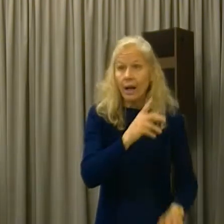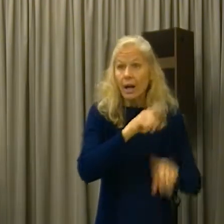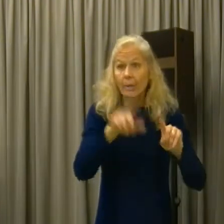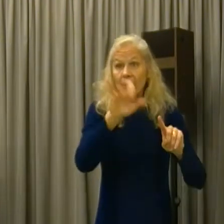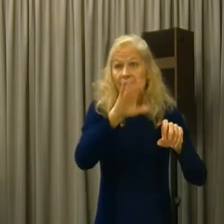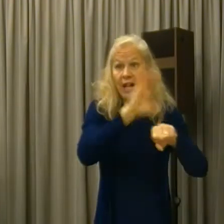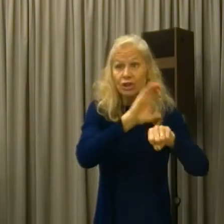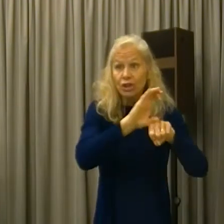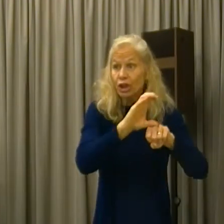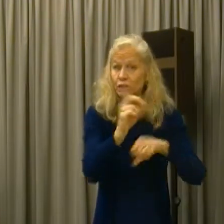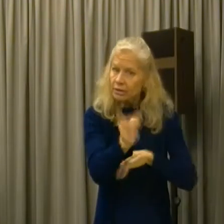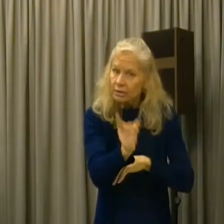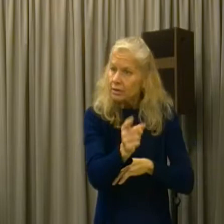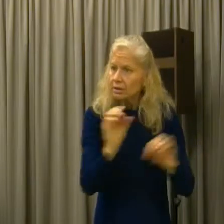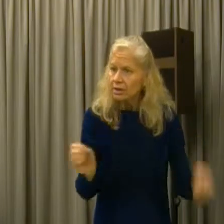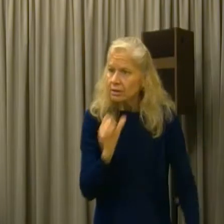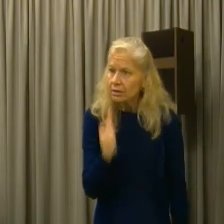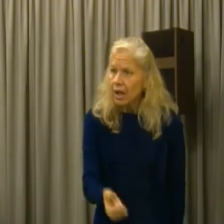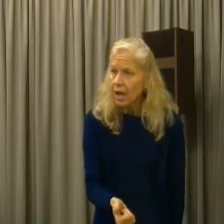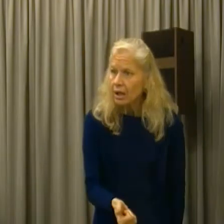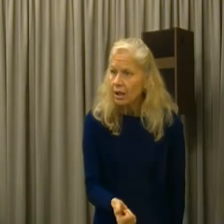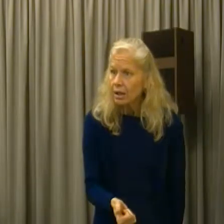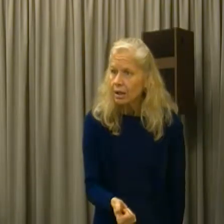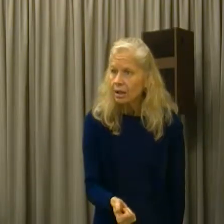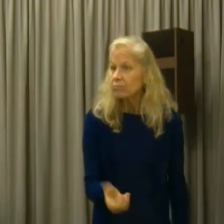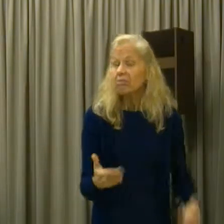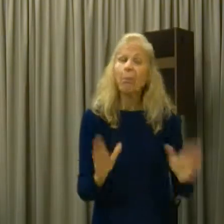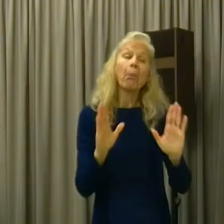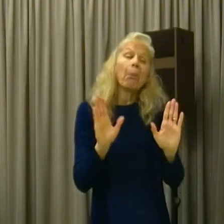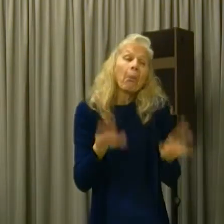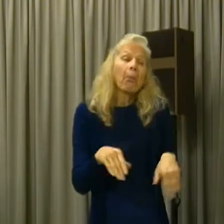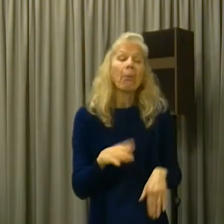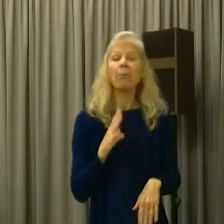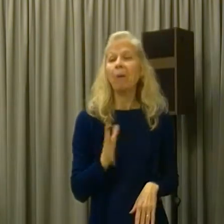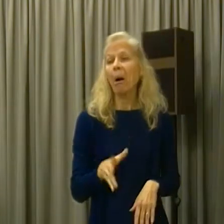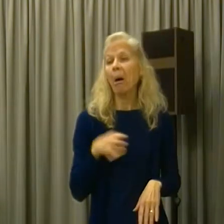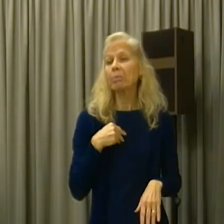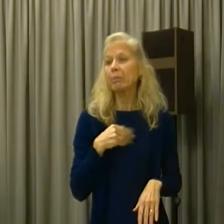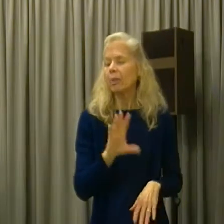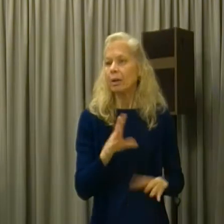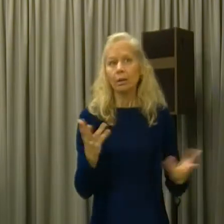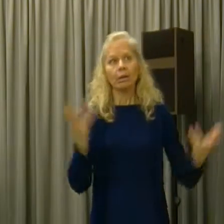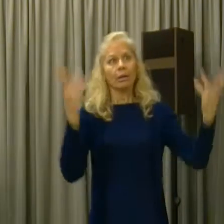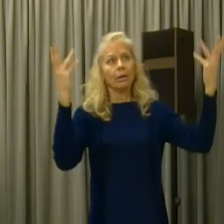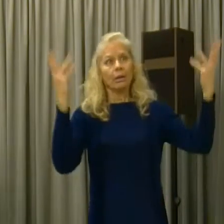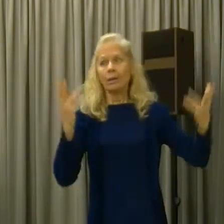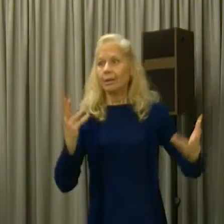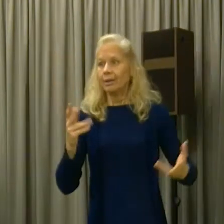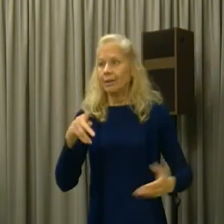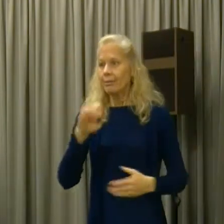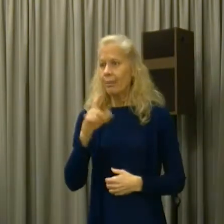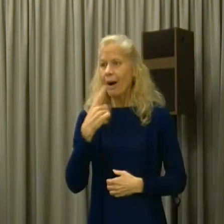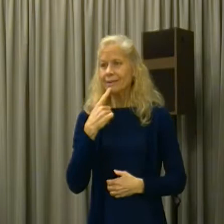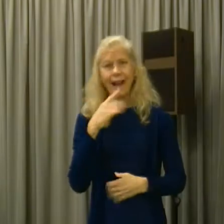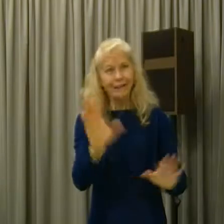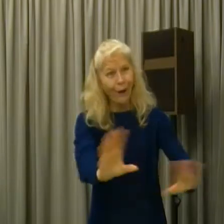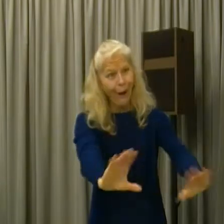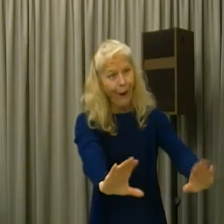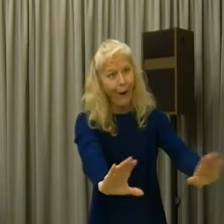about what? About communion. They get together, have a big dinner, and eat too much and get all full. What did Paul do? That's not the